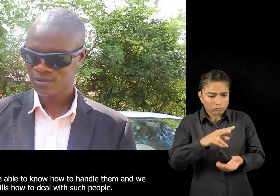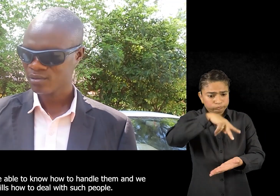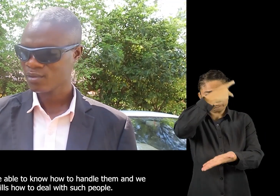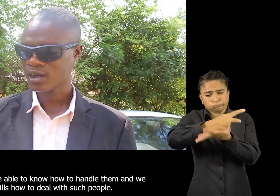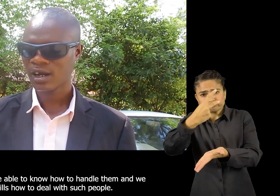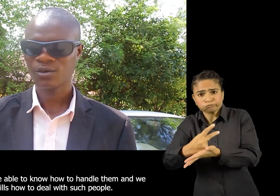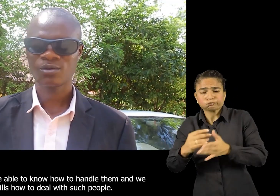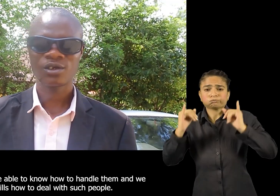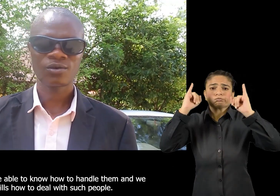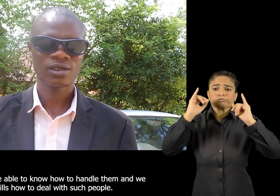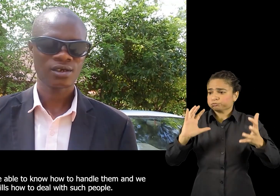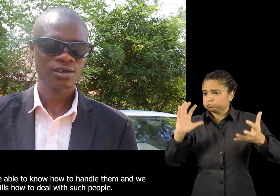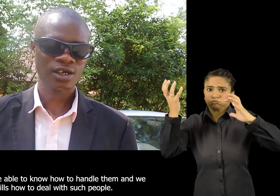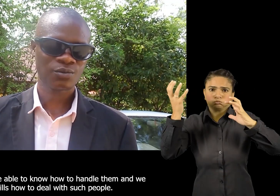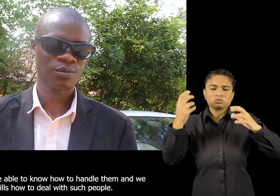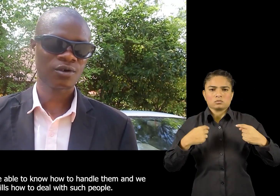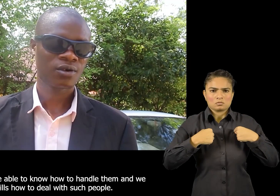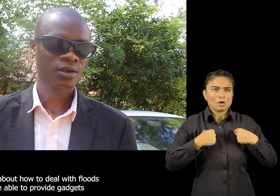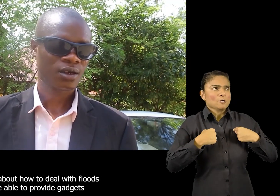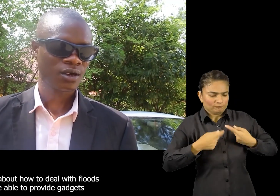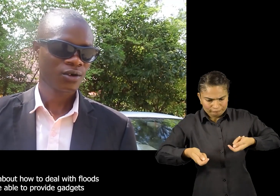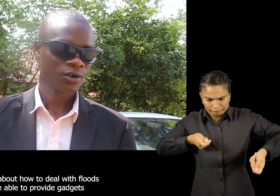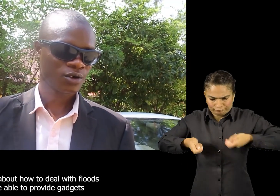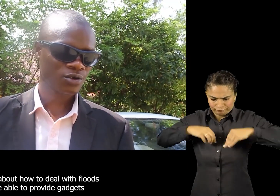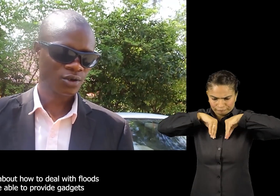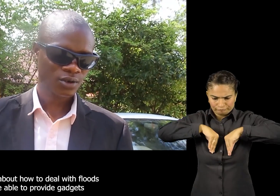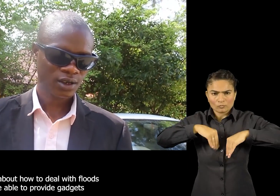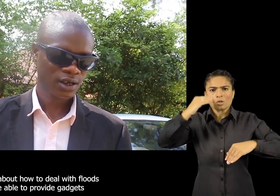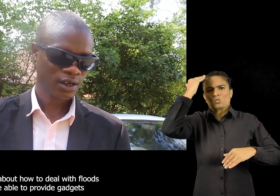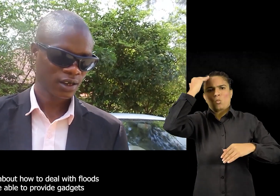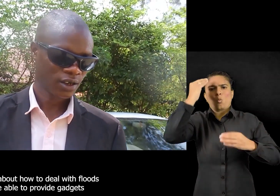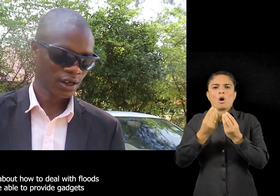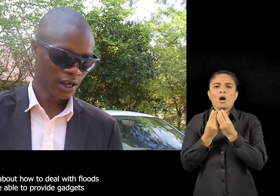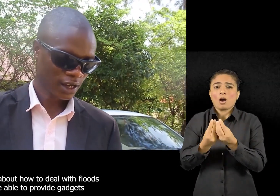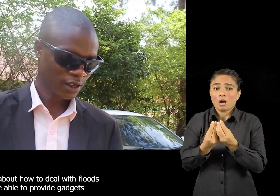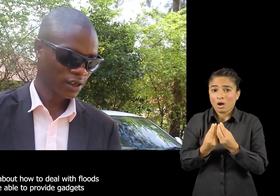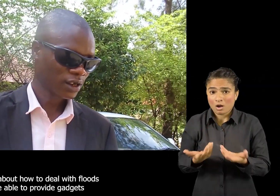skills how to deal with such people. Also,